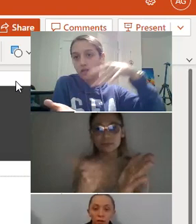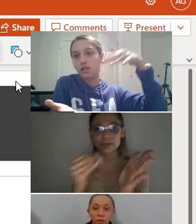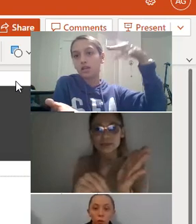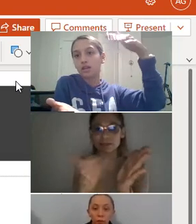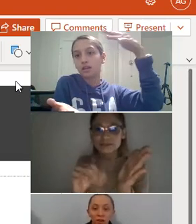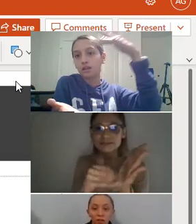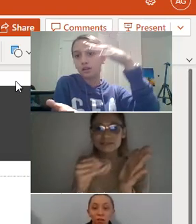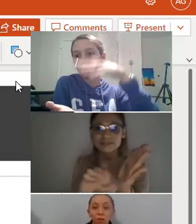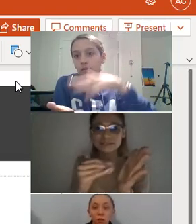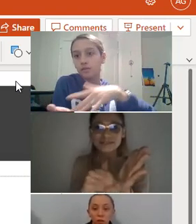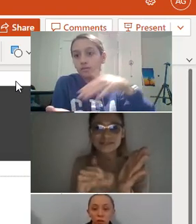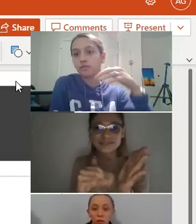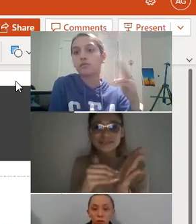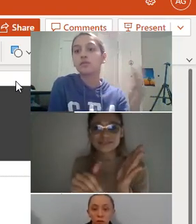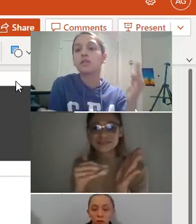So this is repeat.